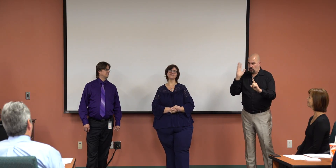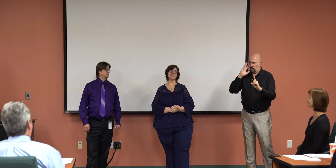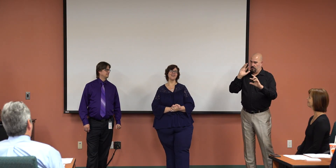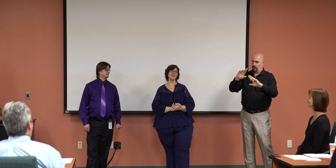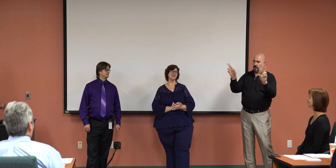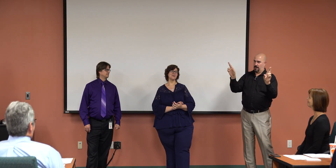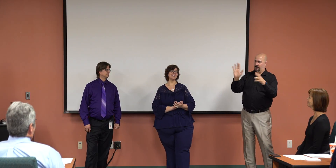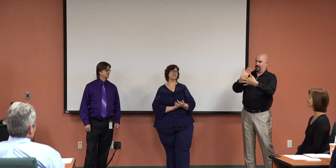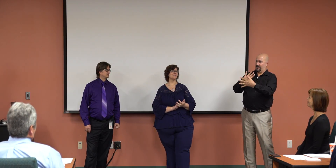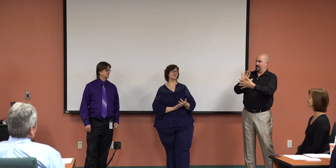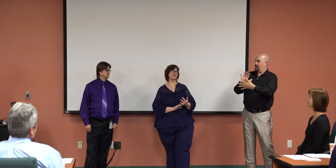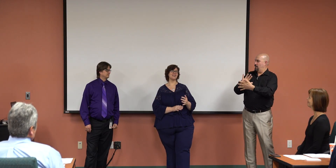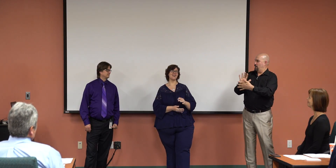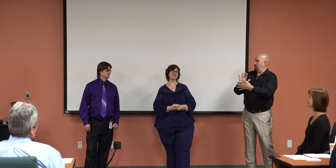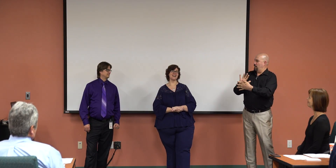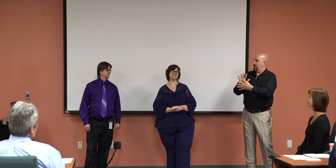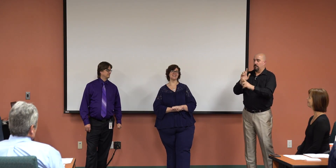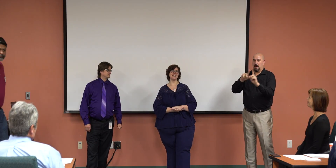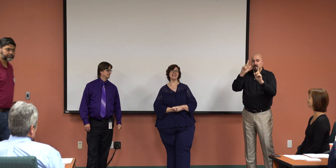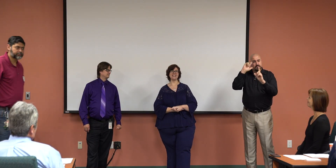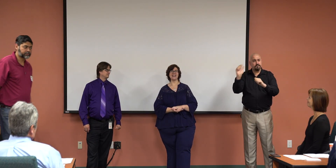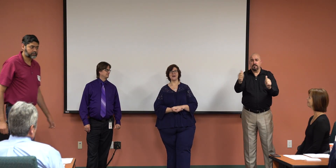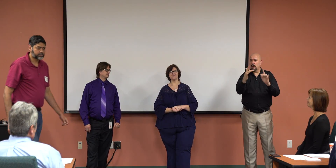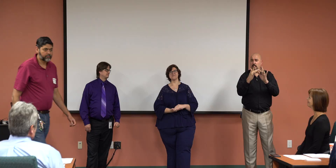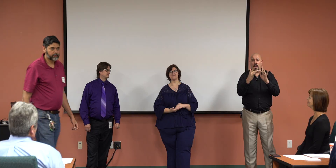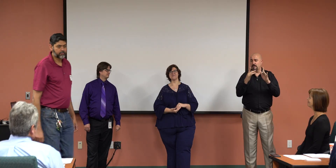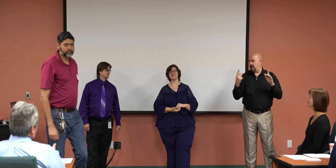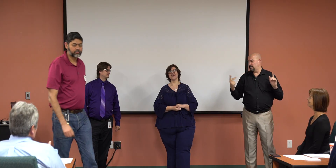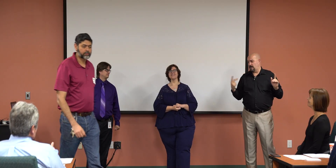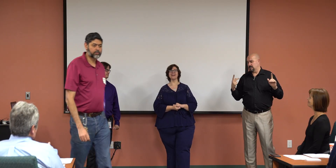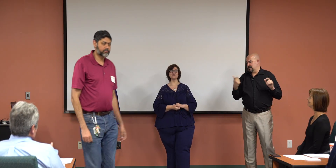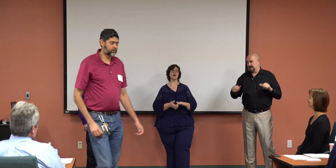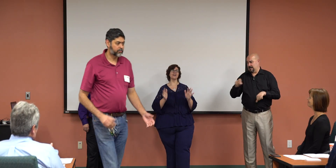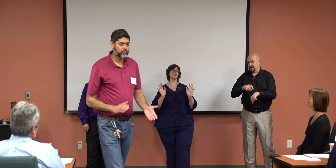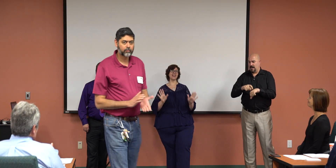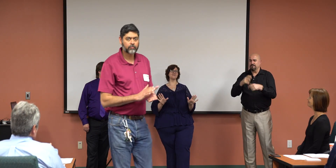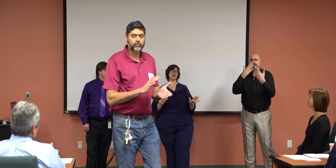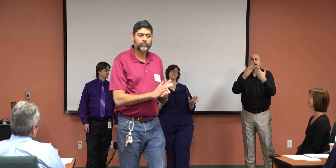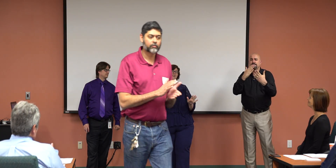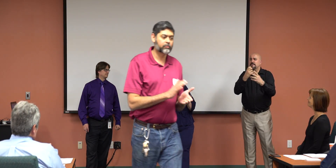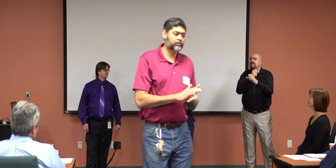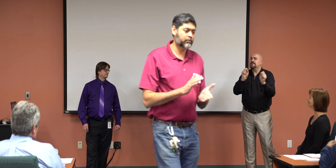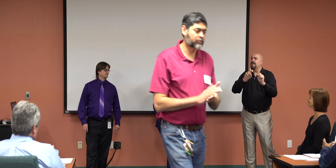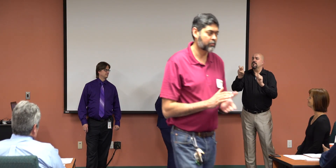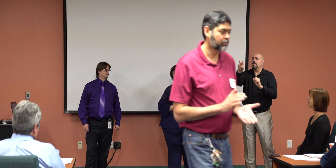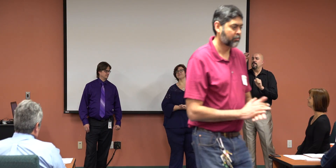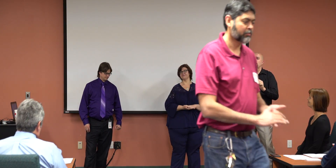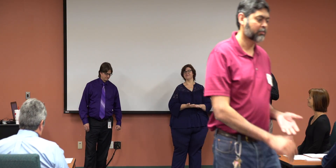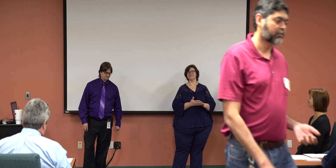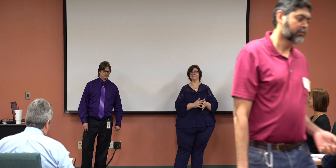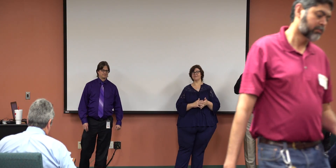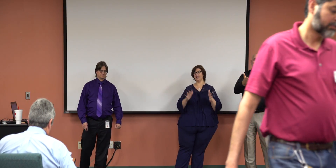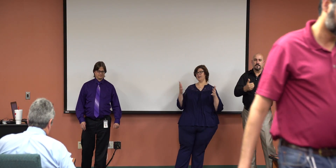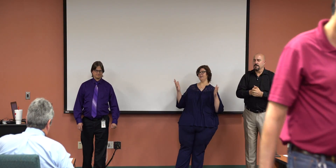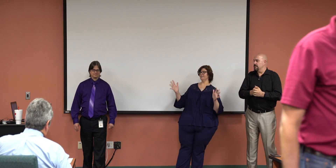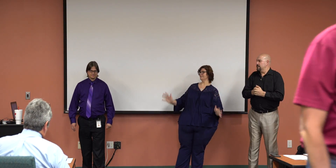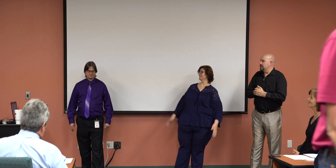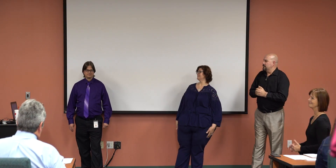ready. But feel free to contact us at any time. Thank you all and safe travel home.